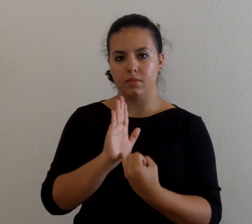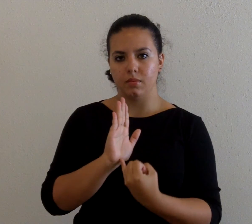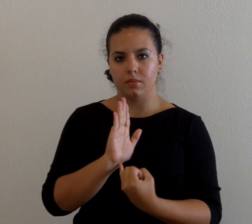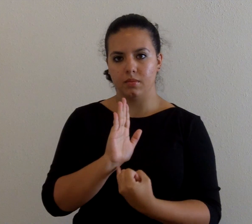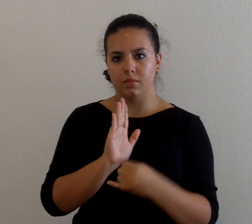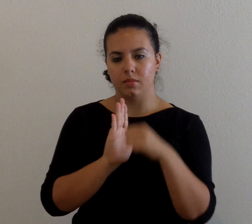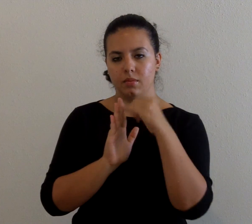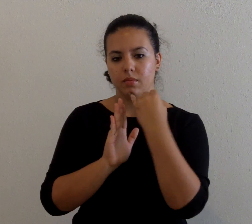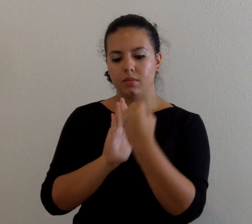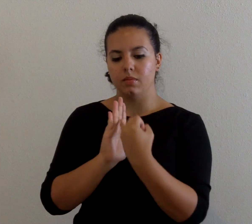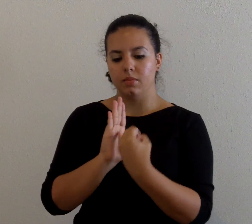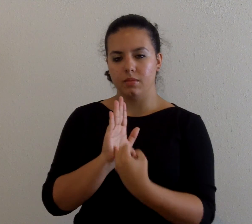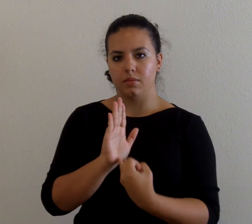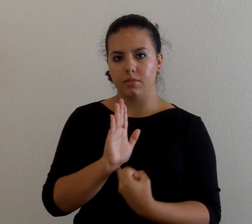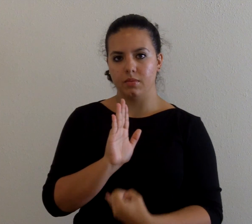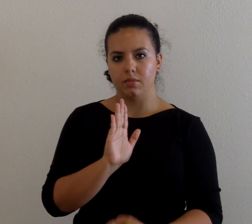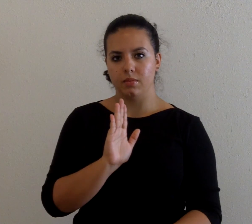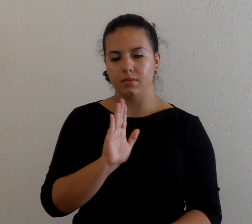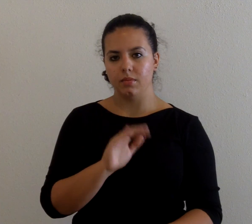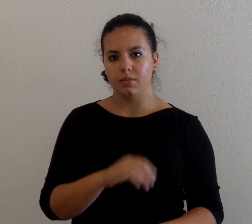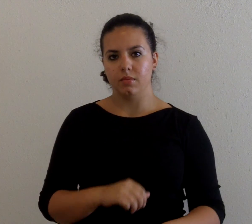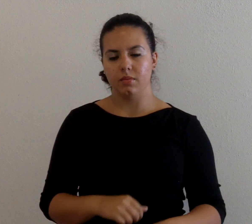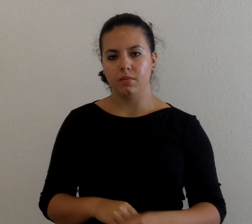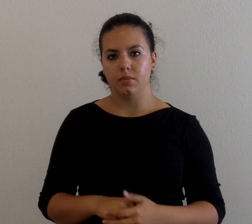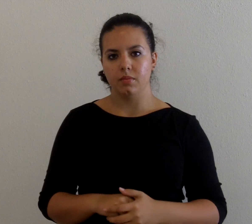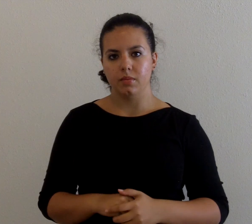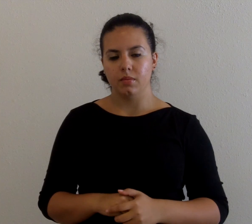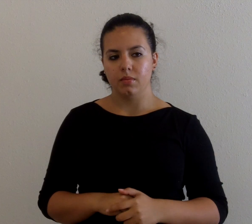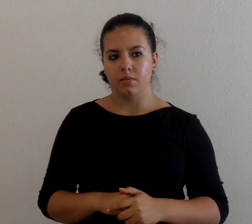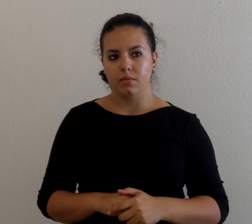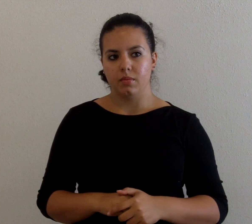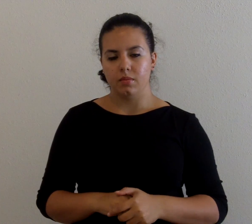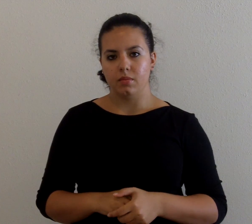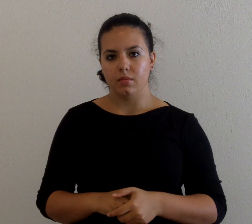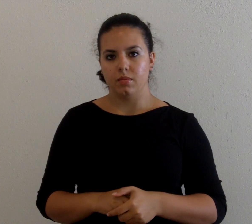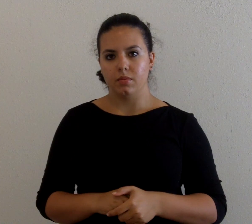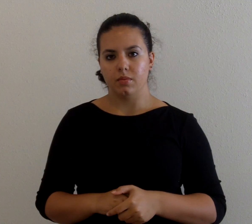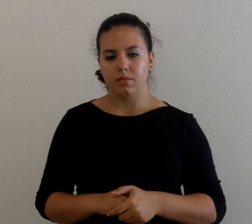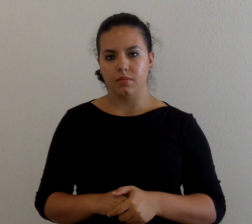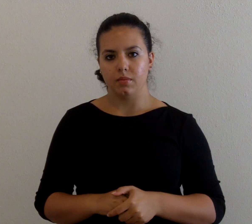prettiness down your hand. I think that's all of our subjects and classes.